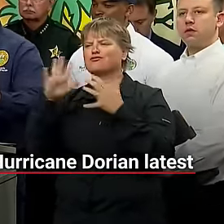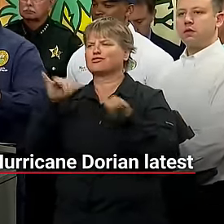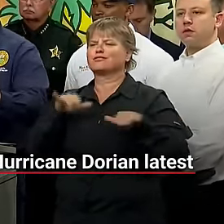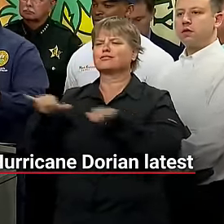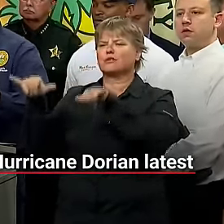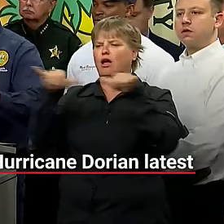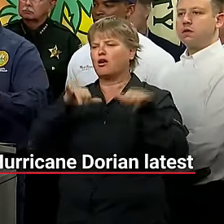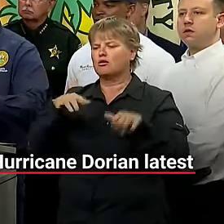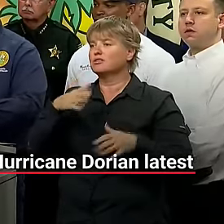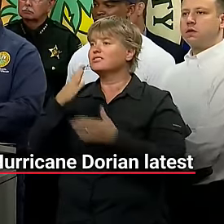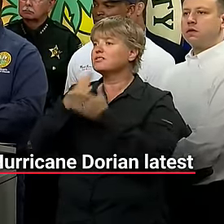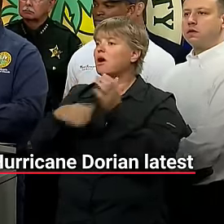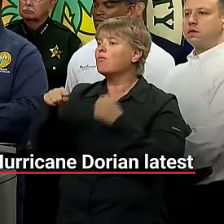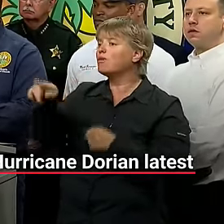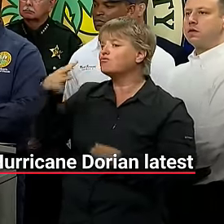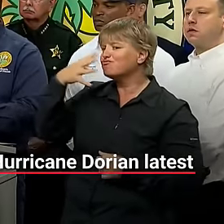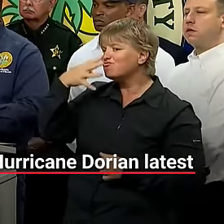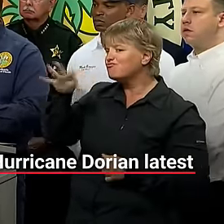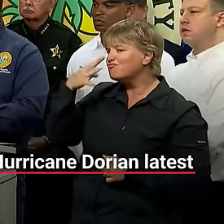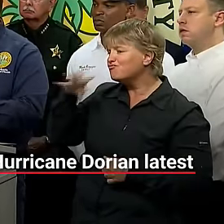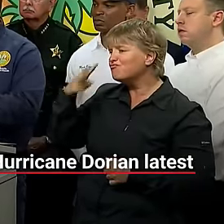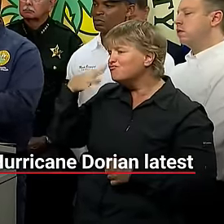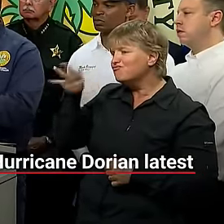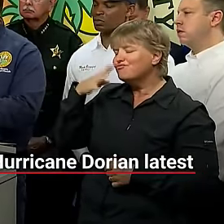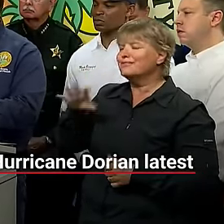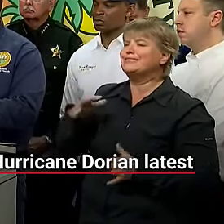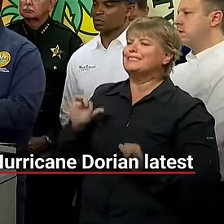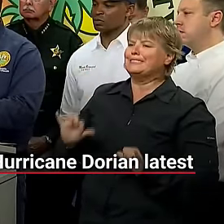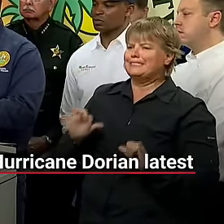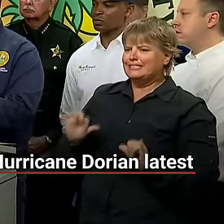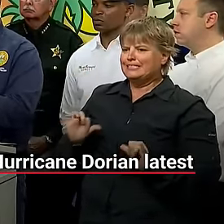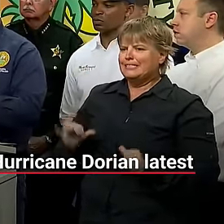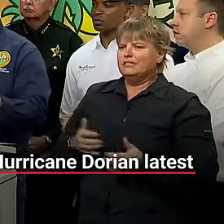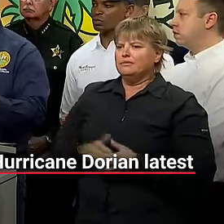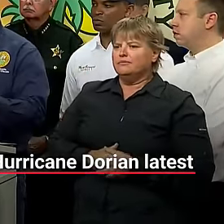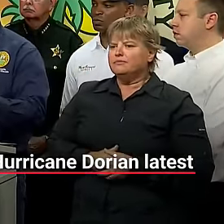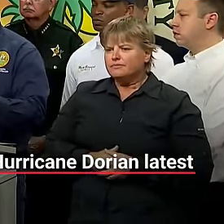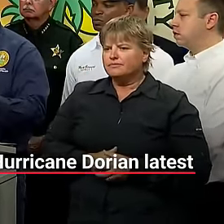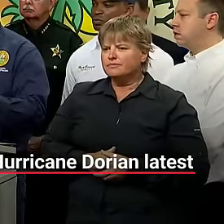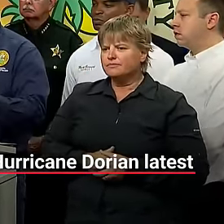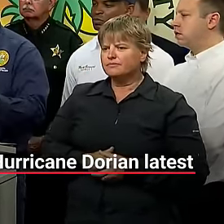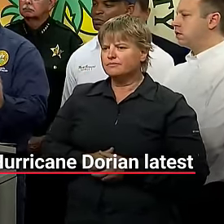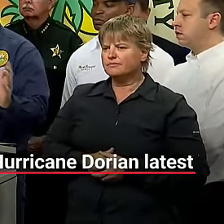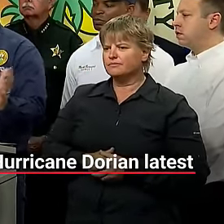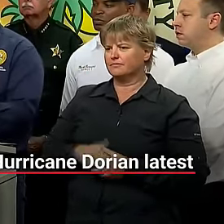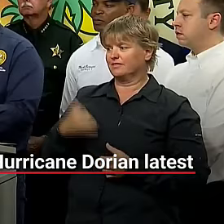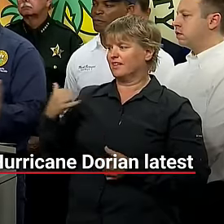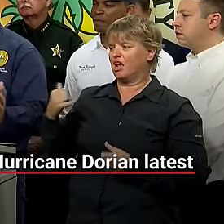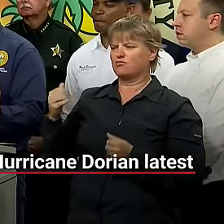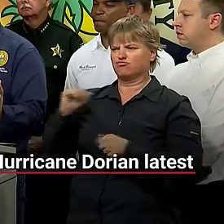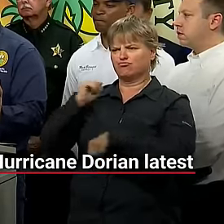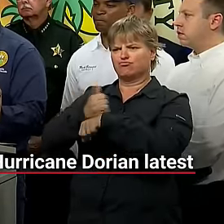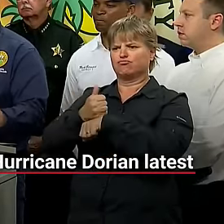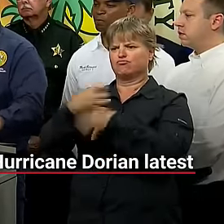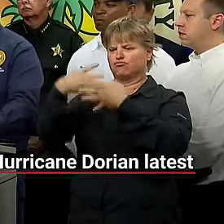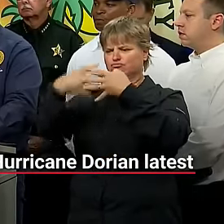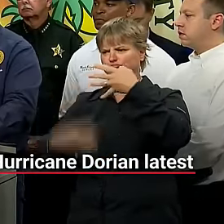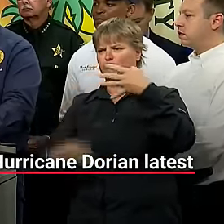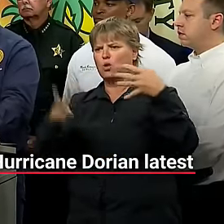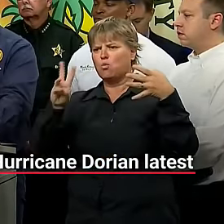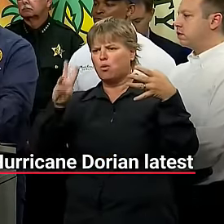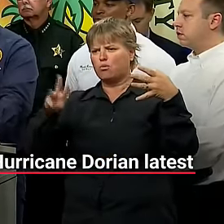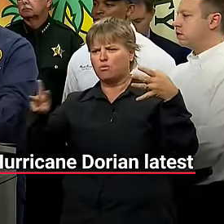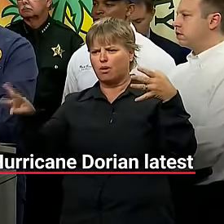a website now where you can go and click on a county, and it has all the stats and everything. And so you know where the